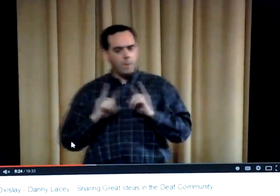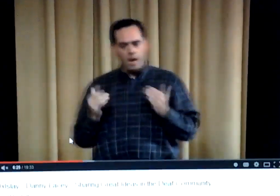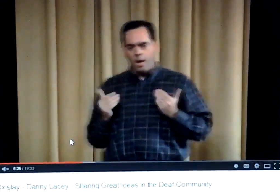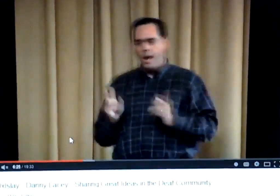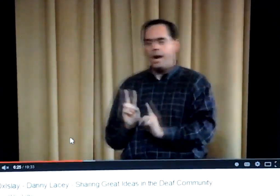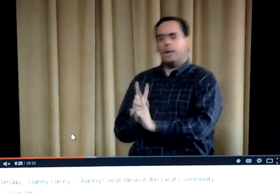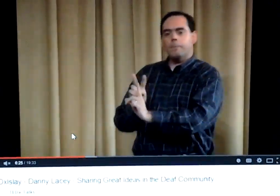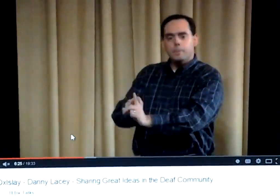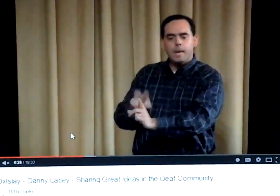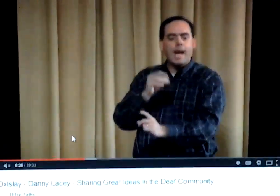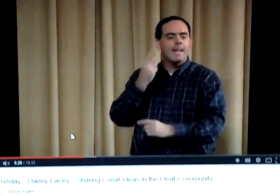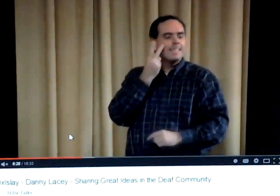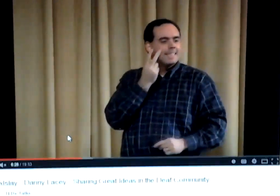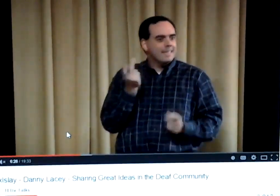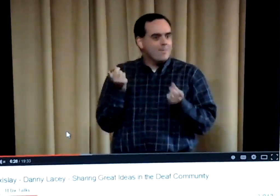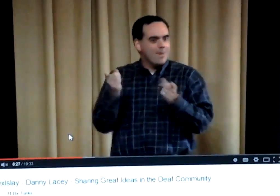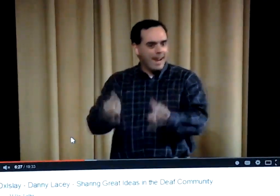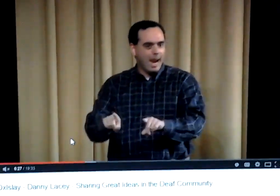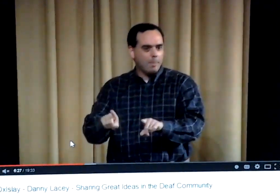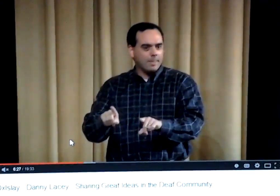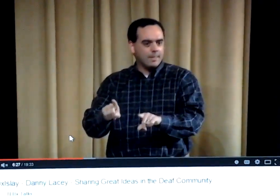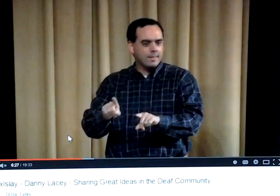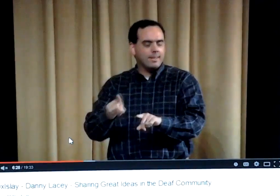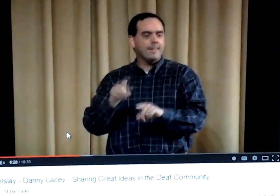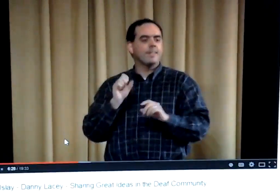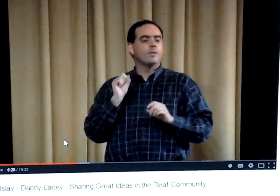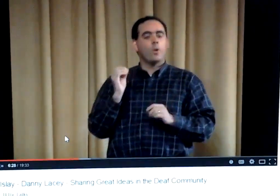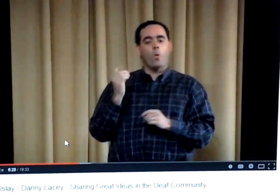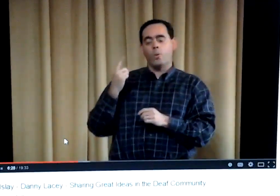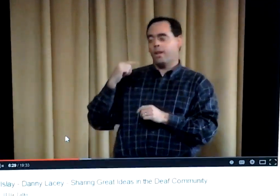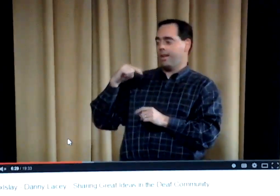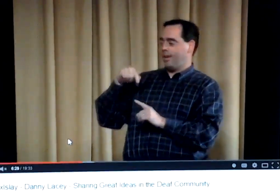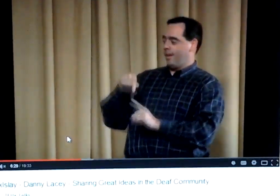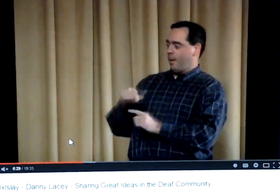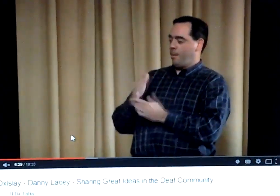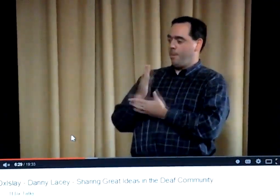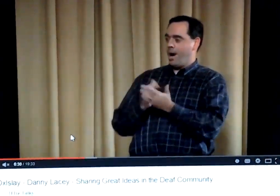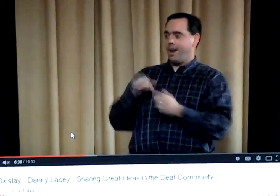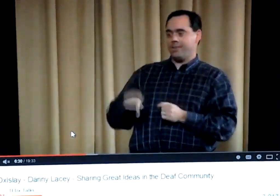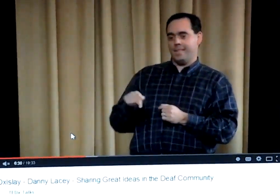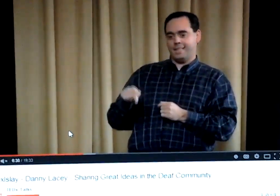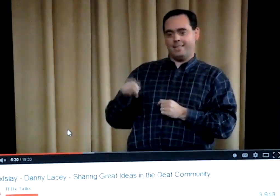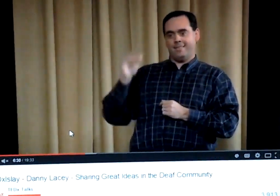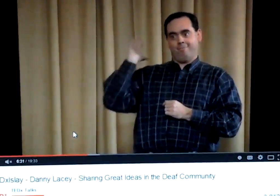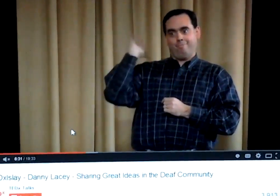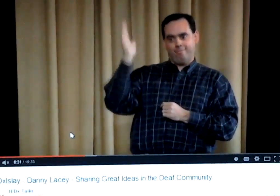Some ideas don't work, but you need to apply it to the real world to see if it works or not.